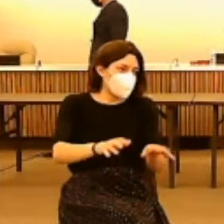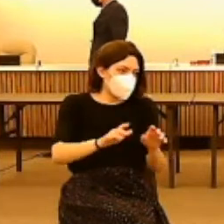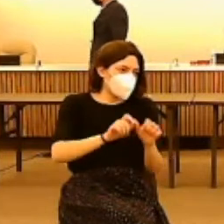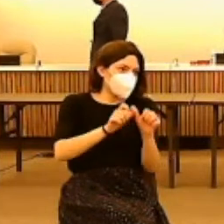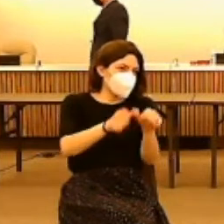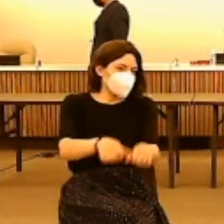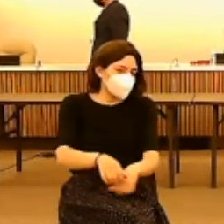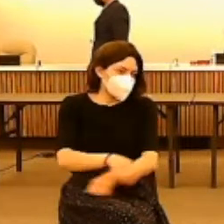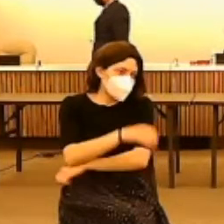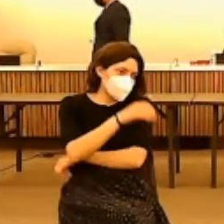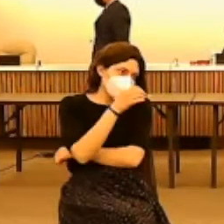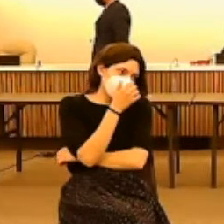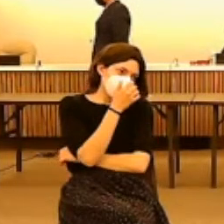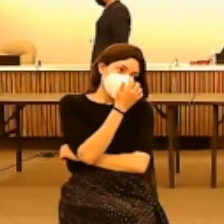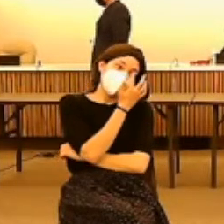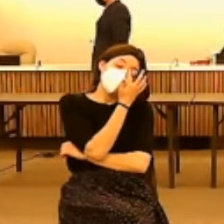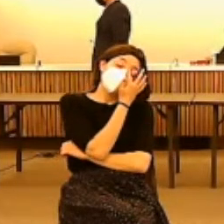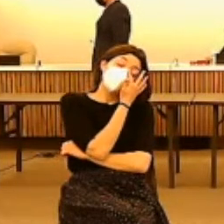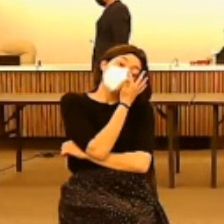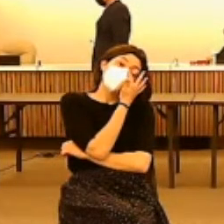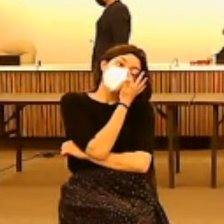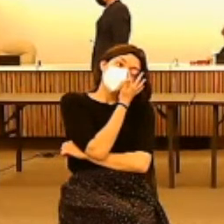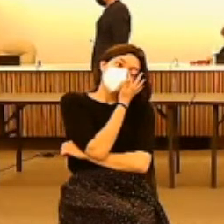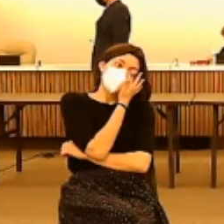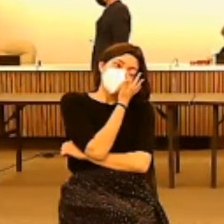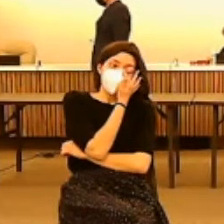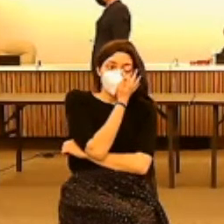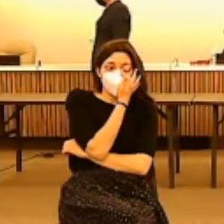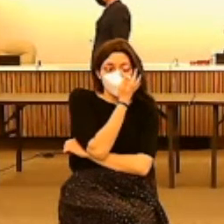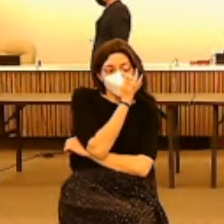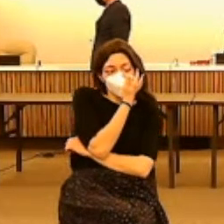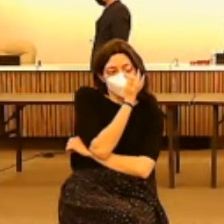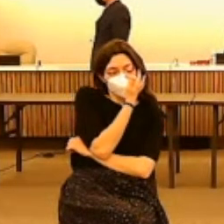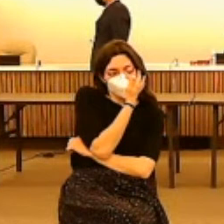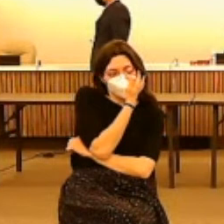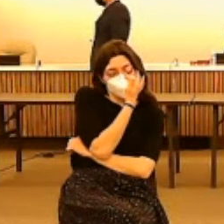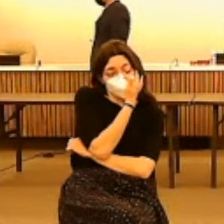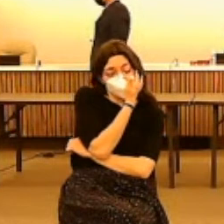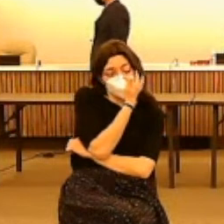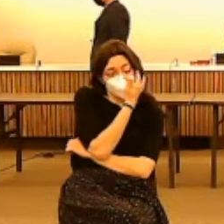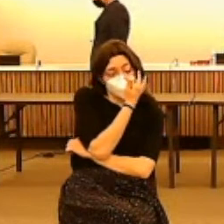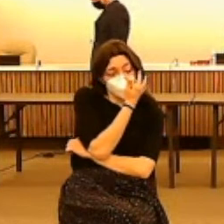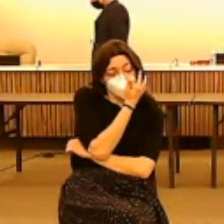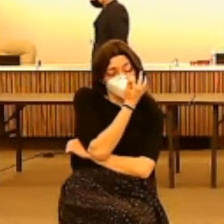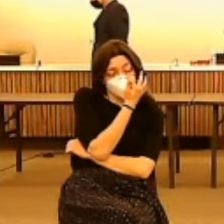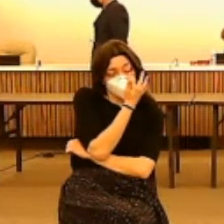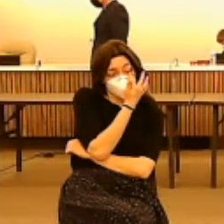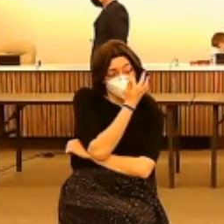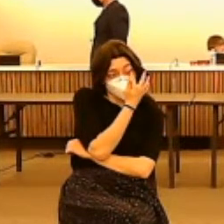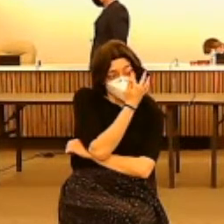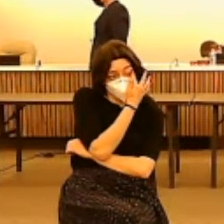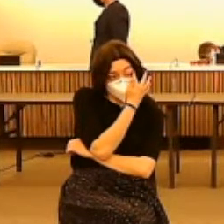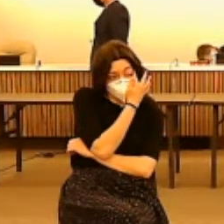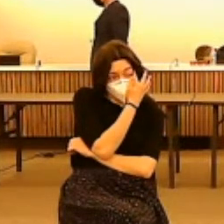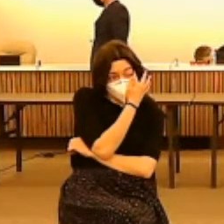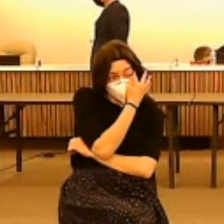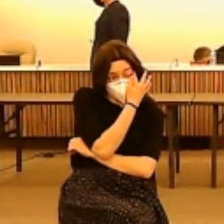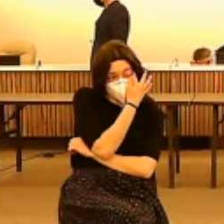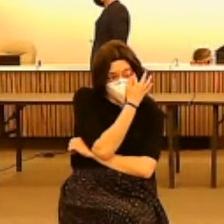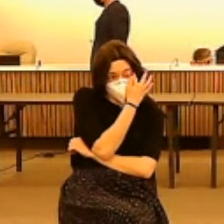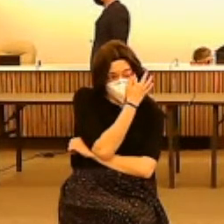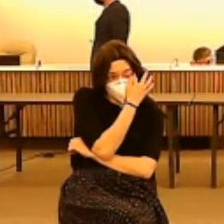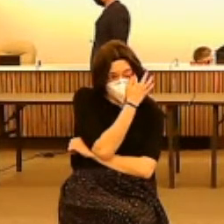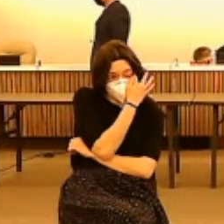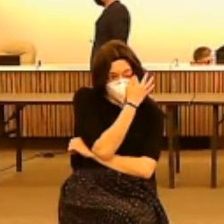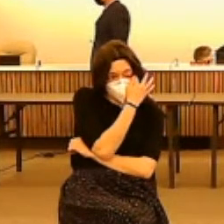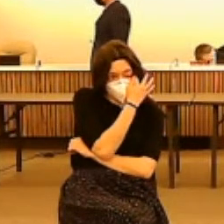skates on the bottom of his feet. Both her boys had skates on before they were walking. You know, they would literally put skates on, they'd walk